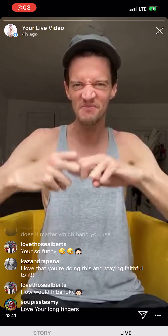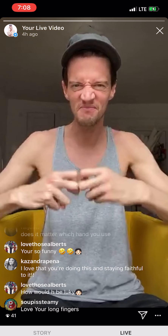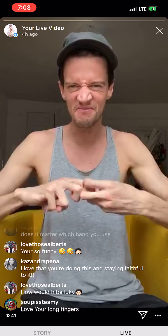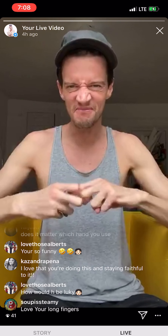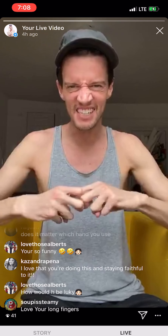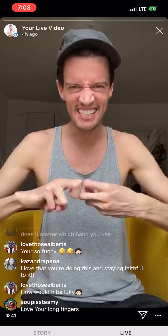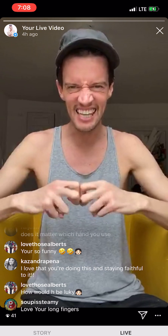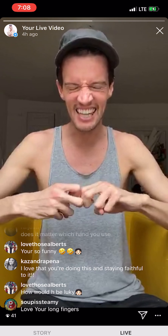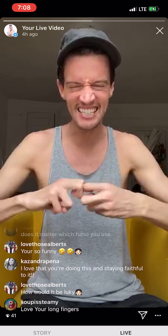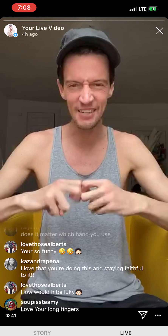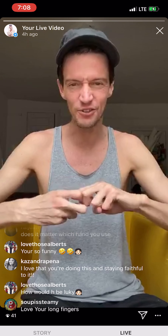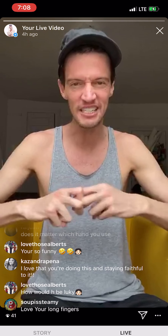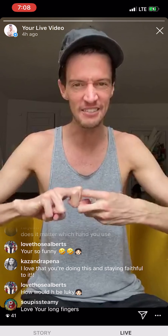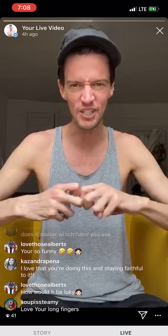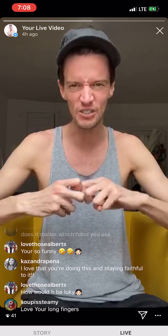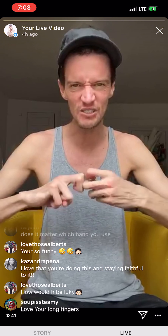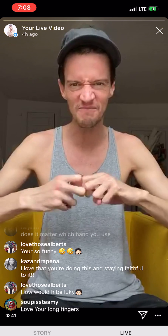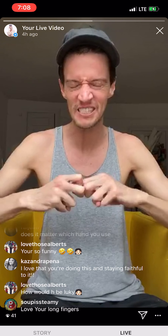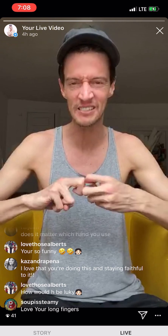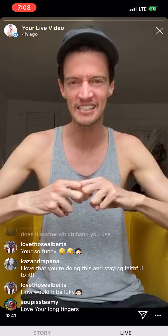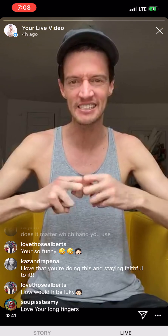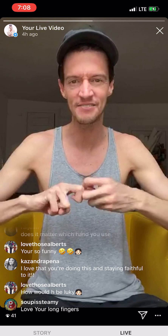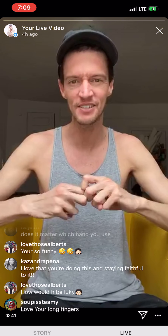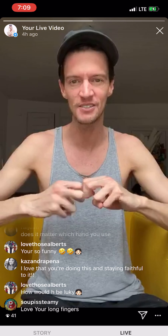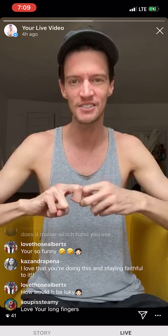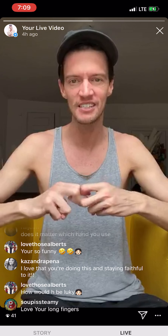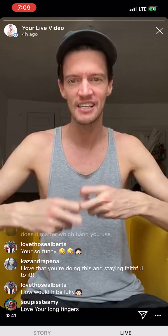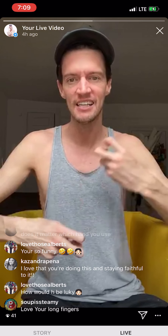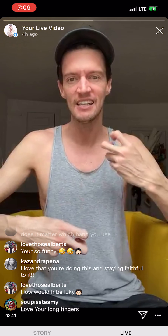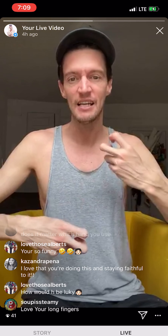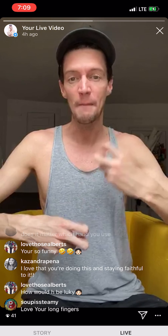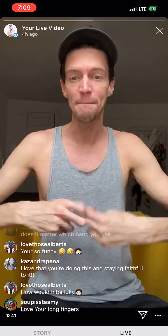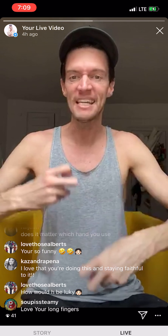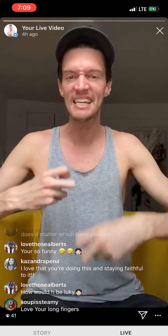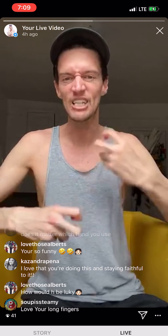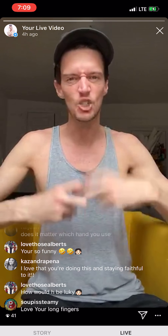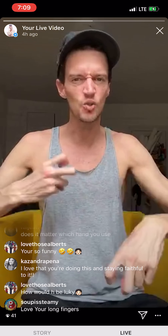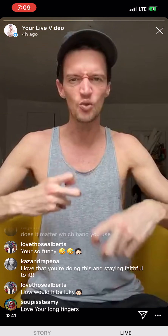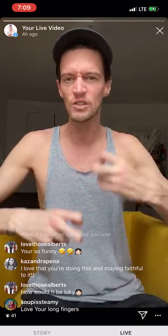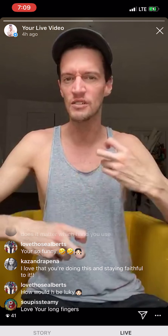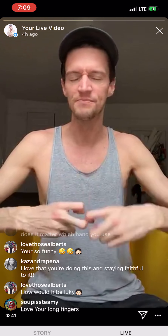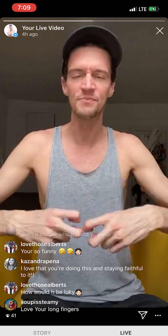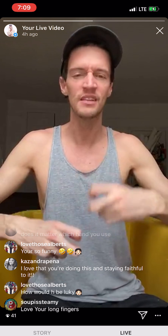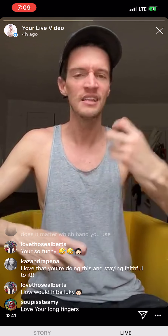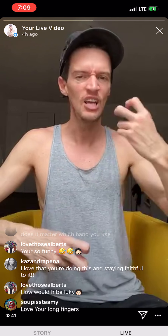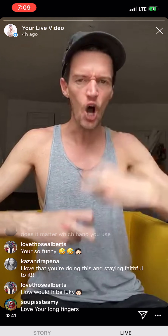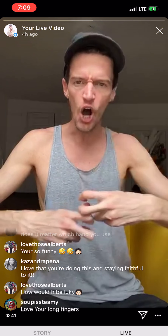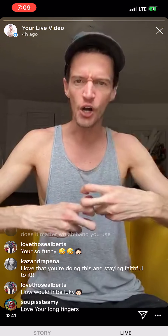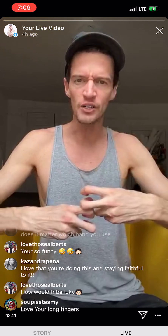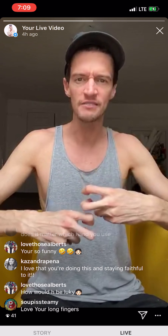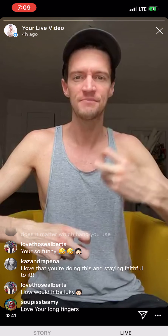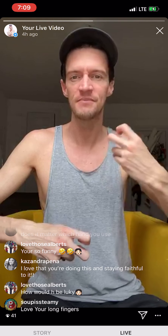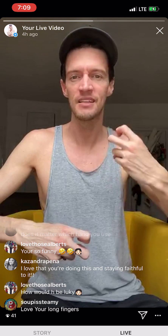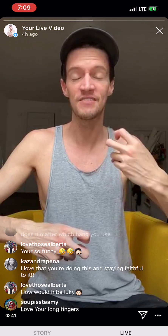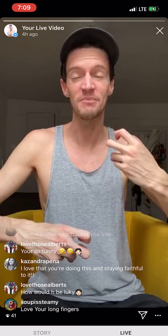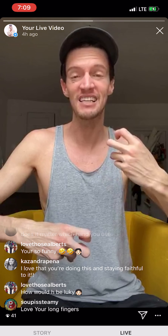It's like that sign for difficult. Oh, that's difficult. Mean, cruel, hard. If something is